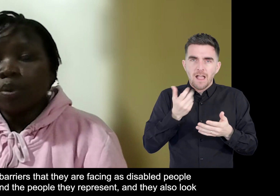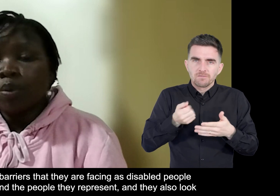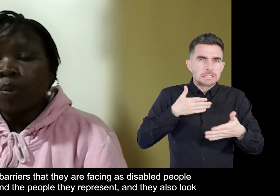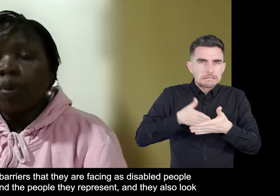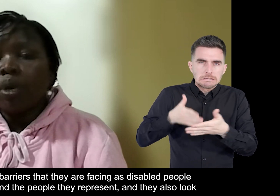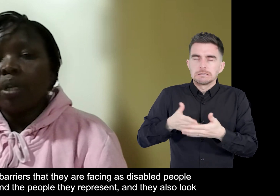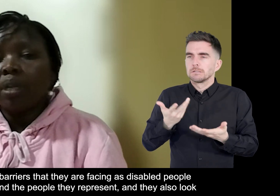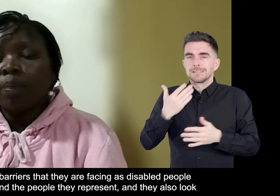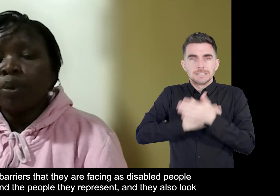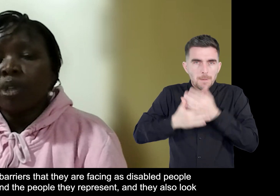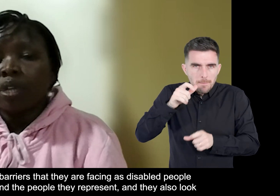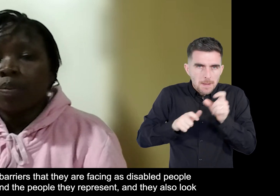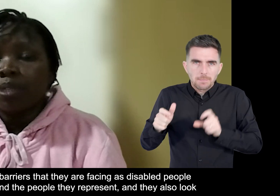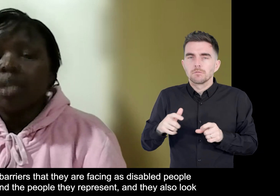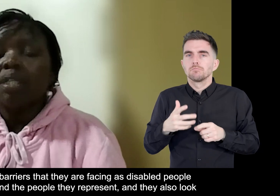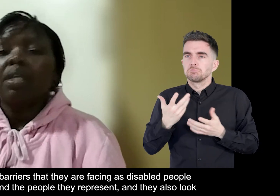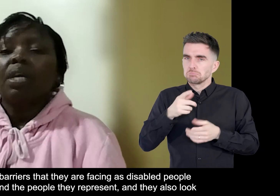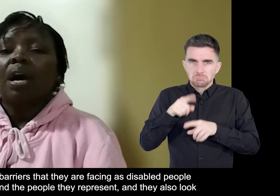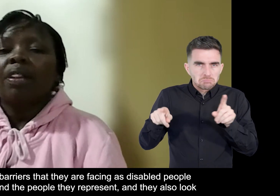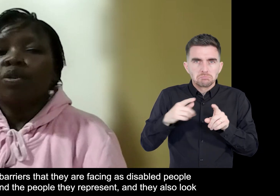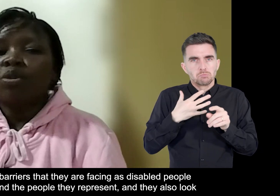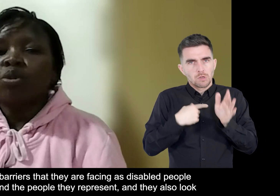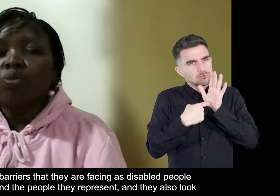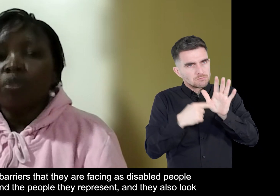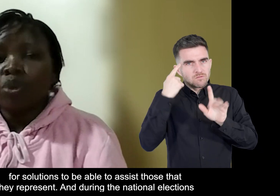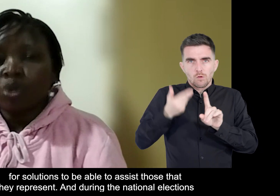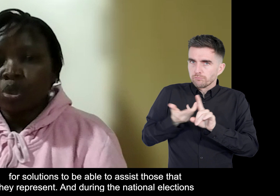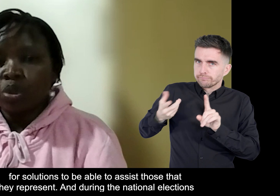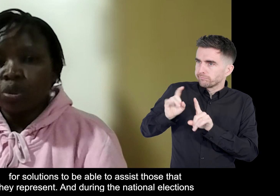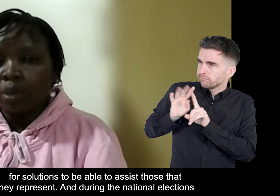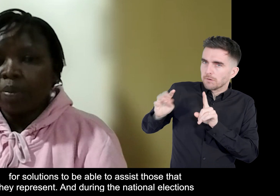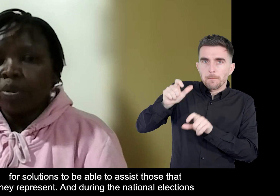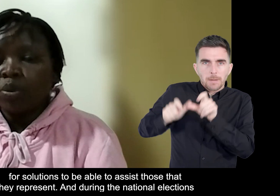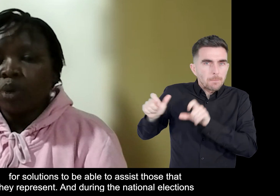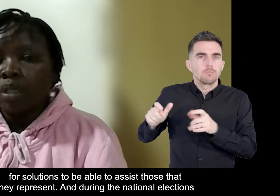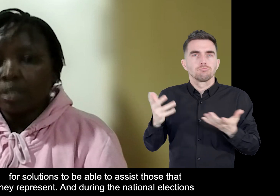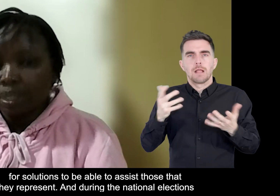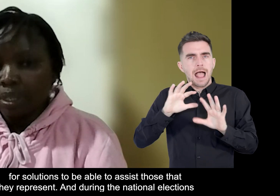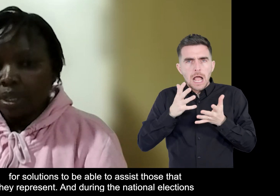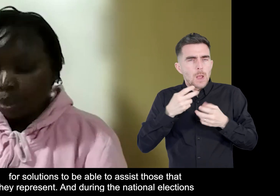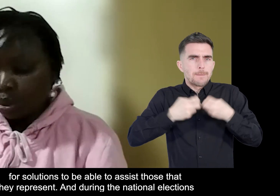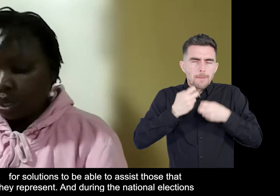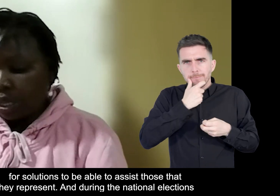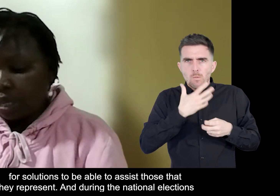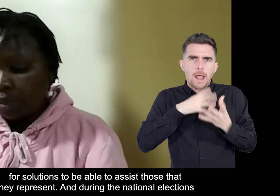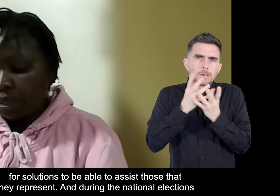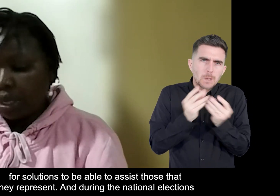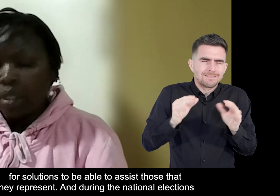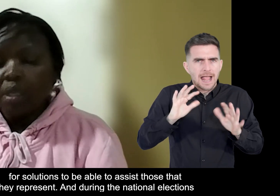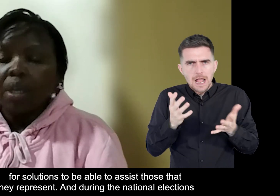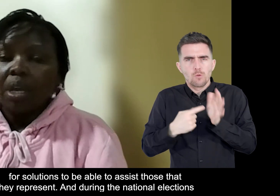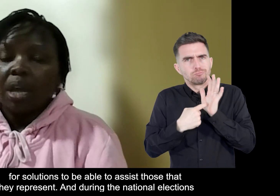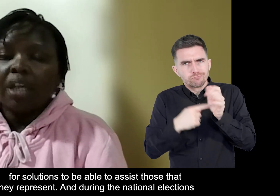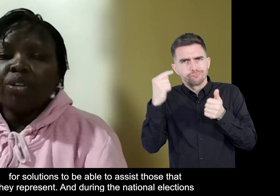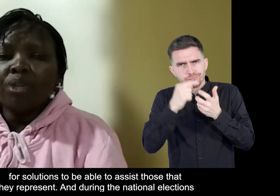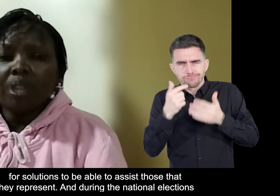as disabled people and the people that they represent. And they also look for solutions to be able to assist those that they